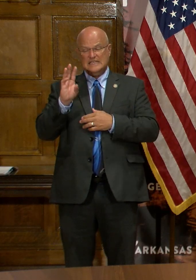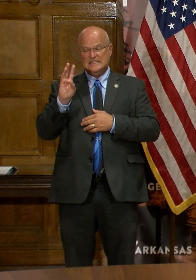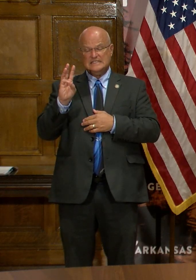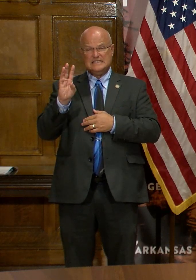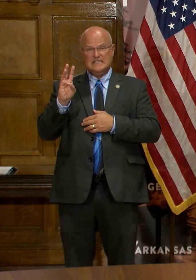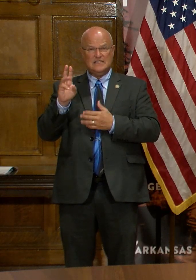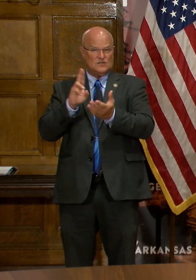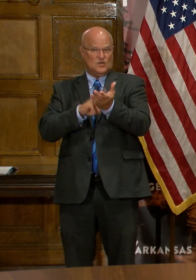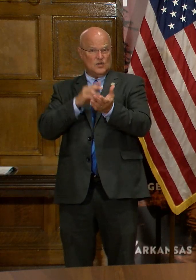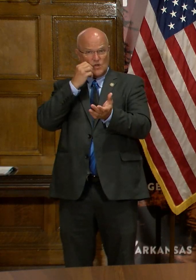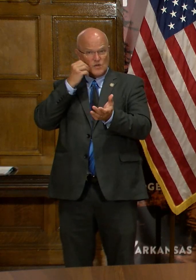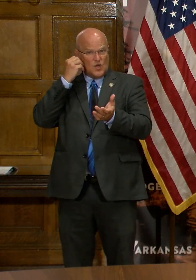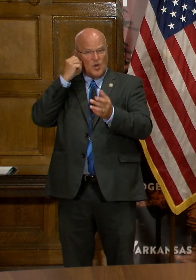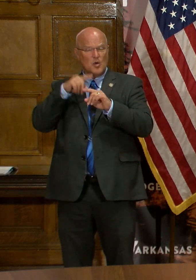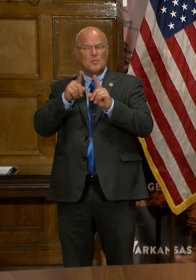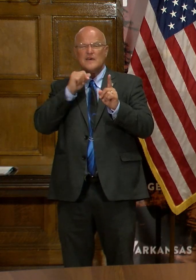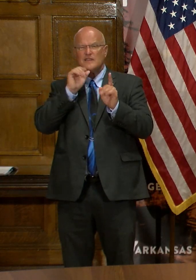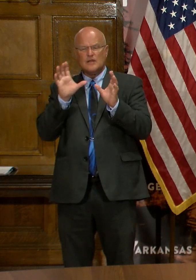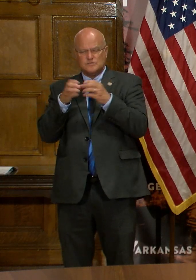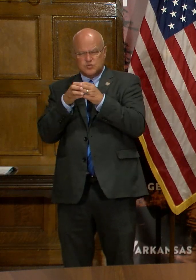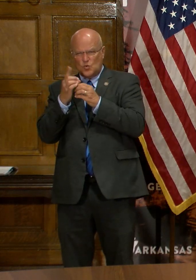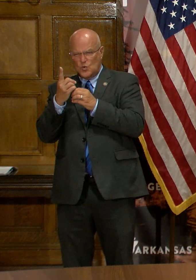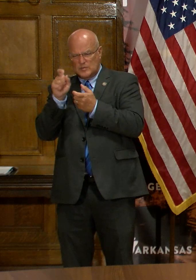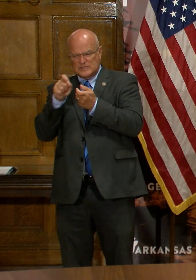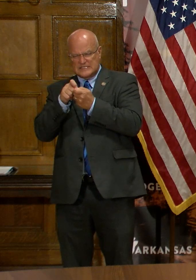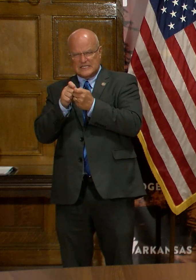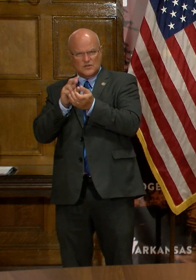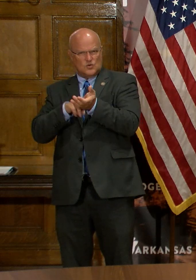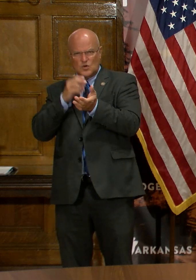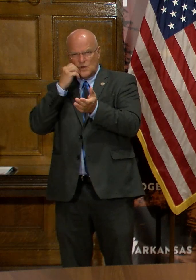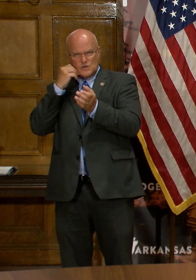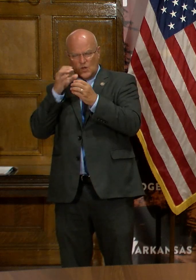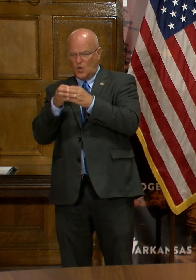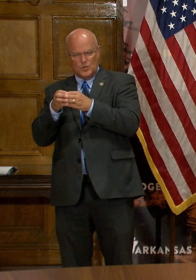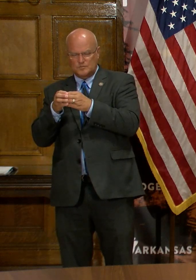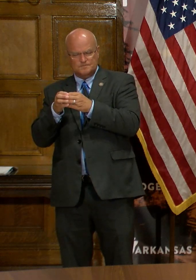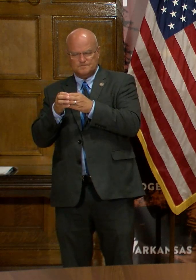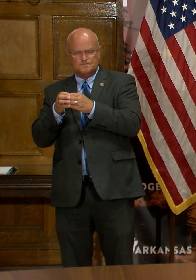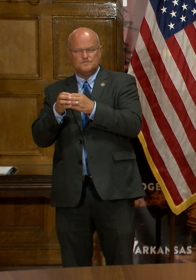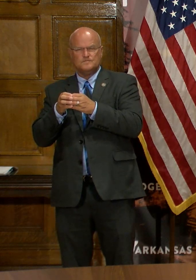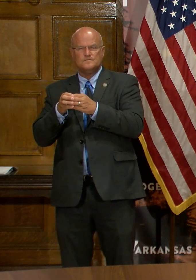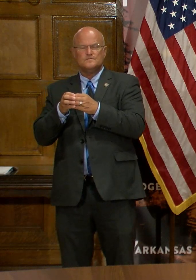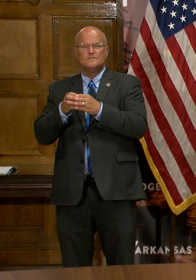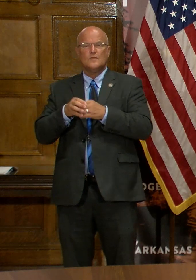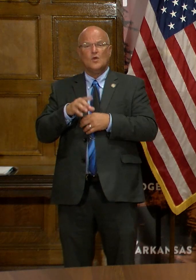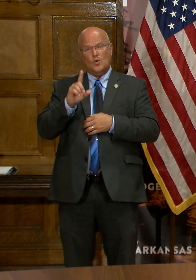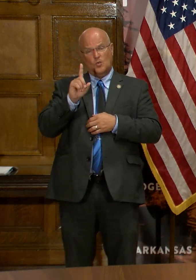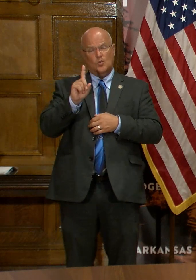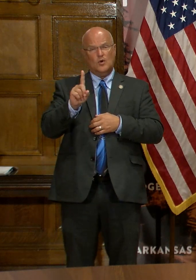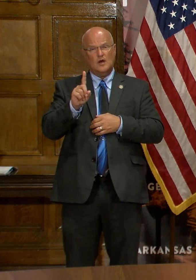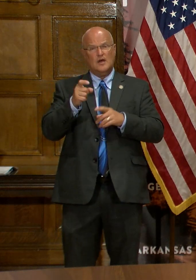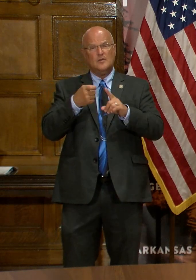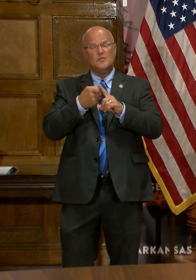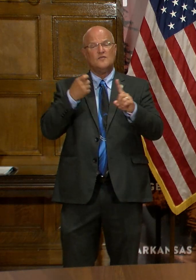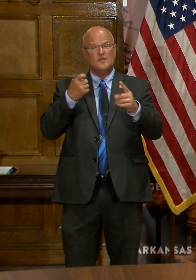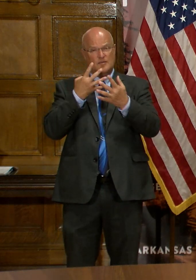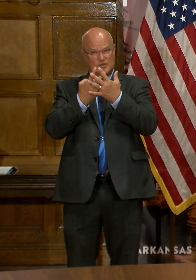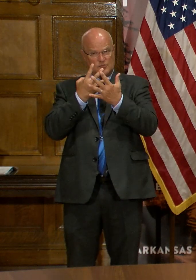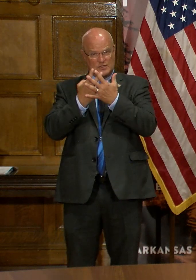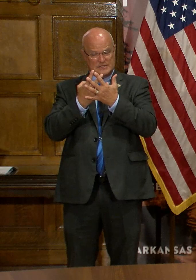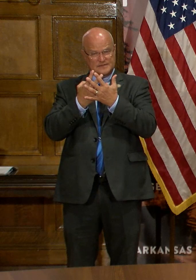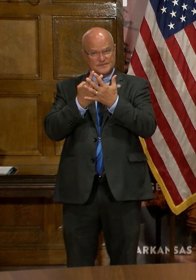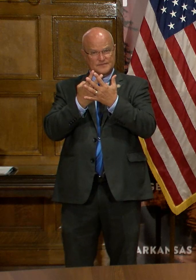them are in nursing homes, but they weren't clustered to any particular nursing home. One of them was from the